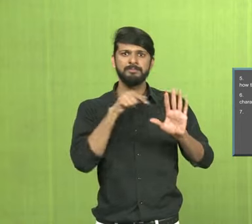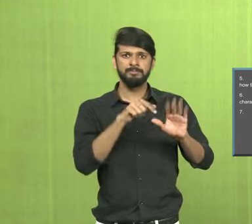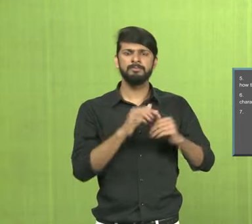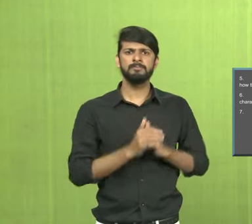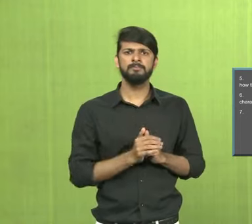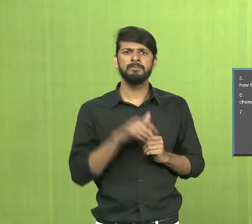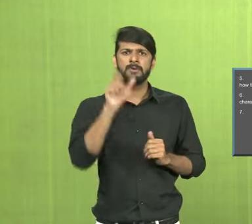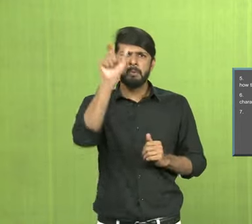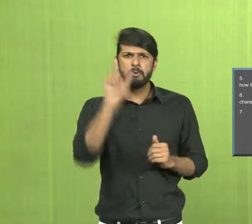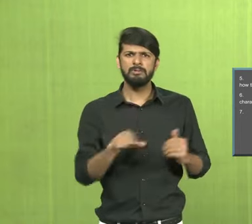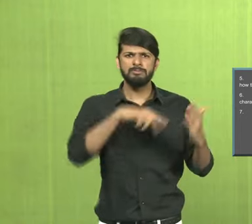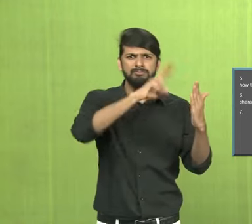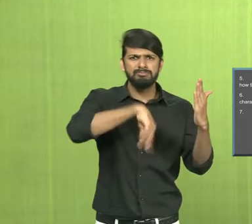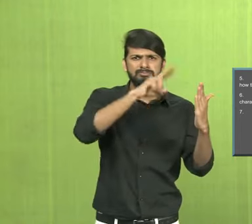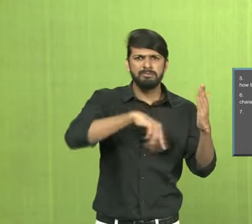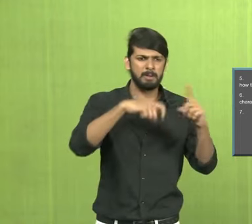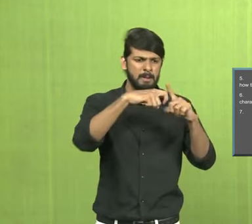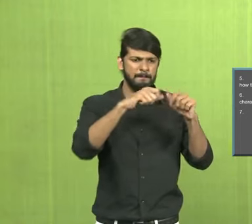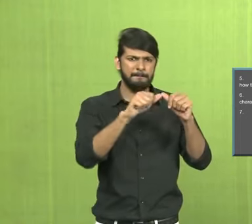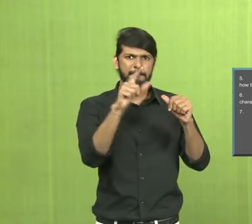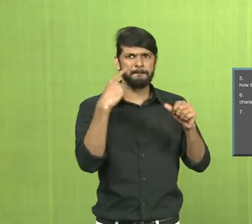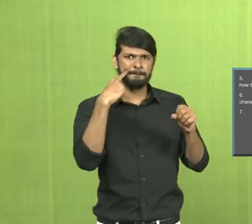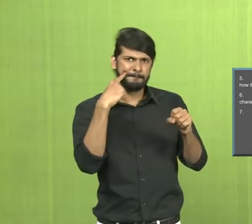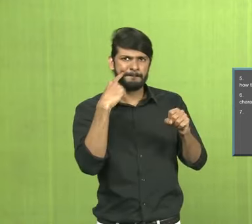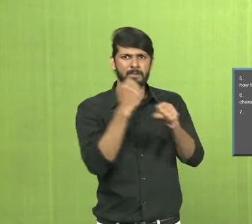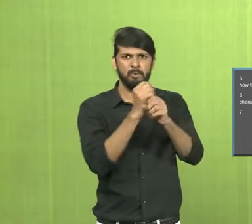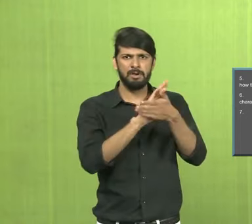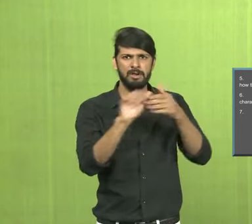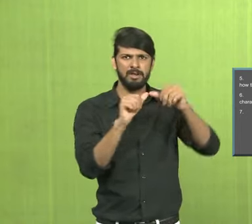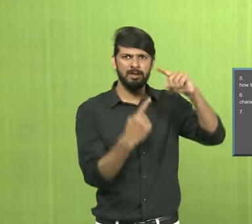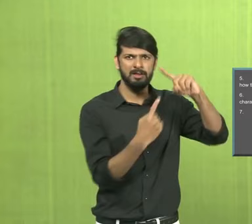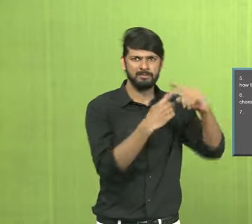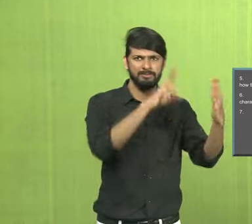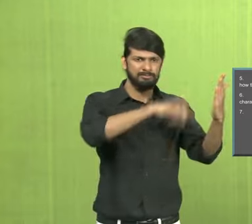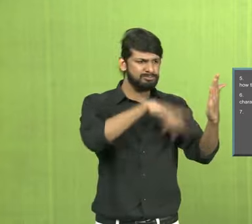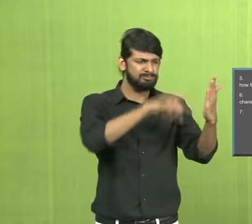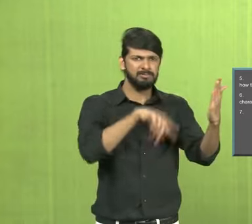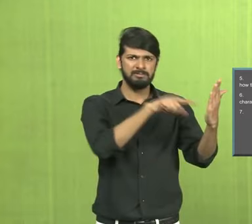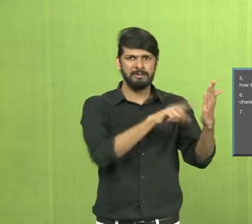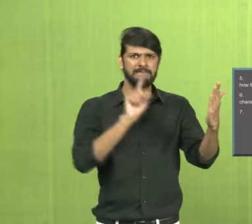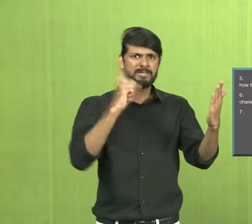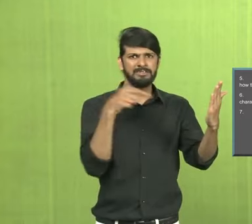Question 6. Who were the painters of the Kalighat paintings?